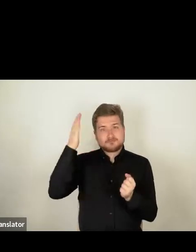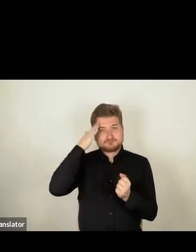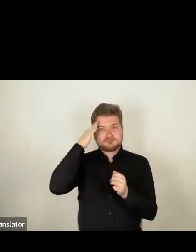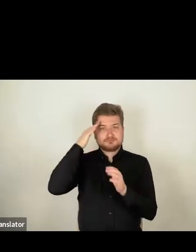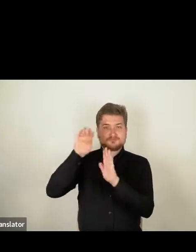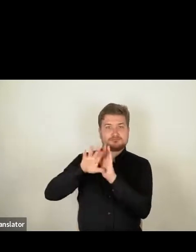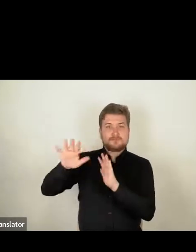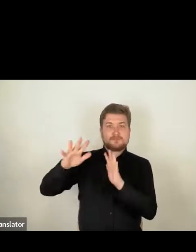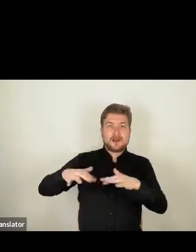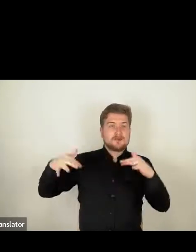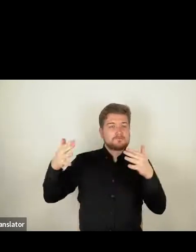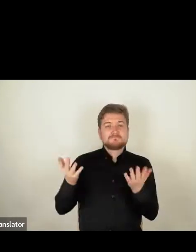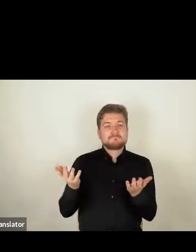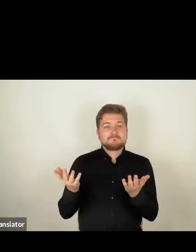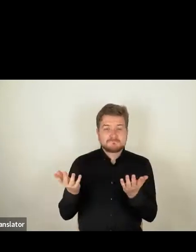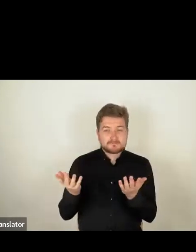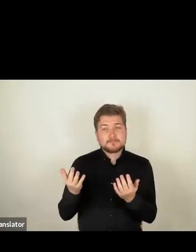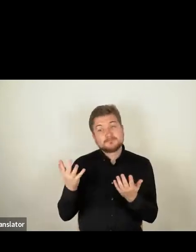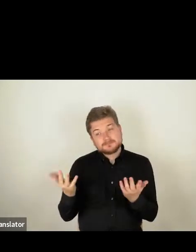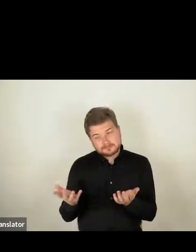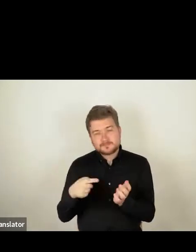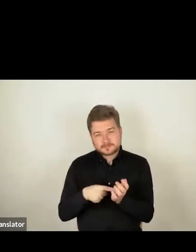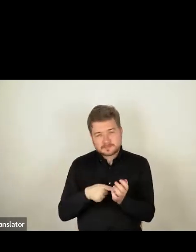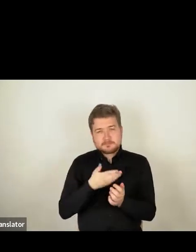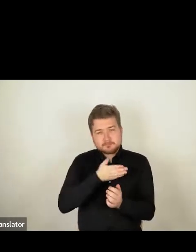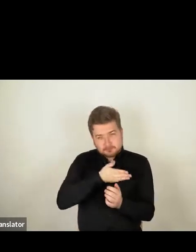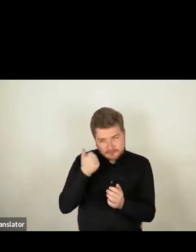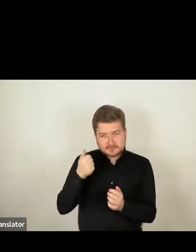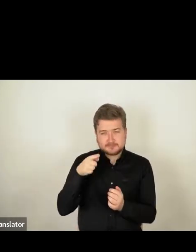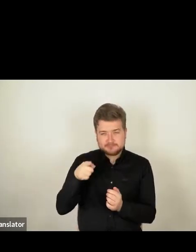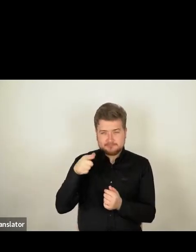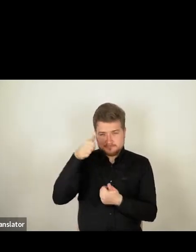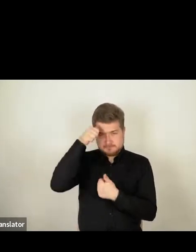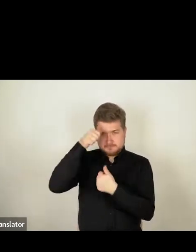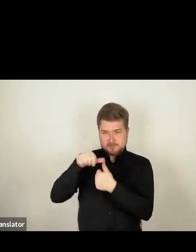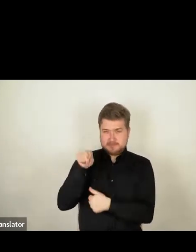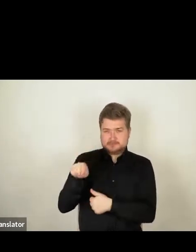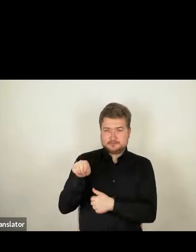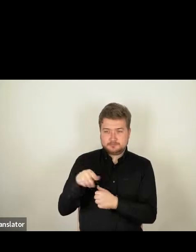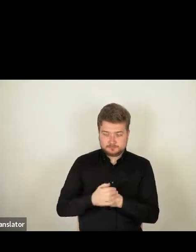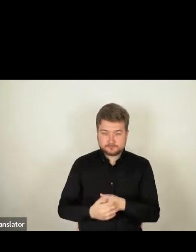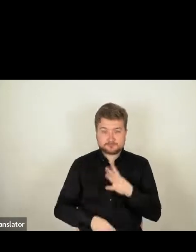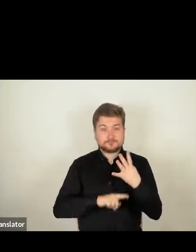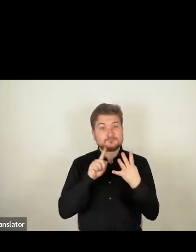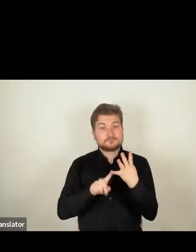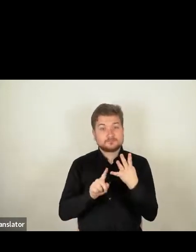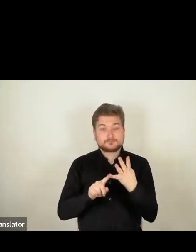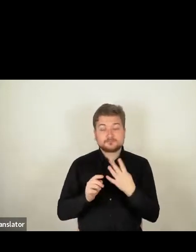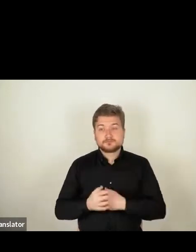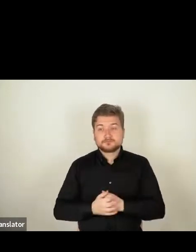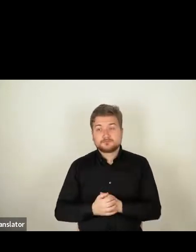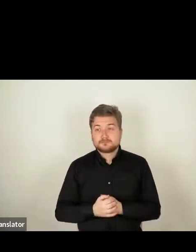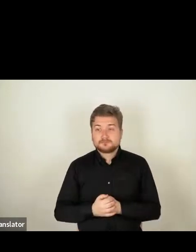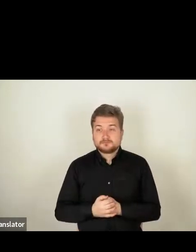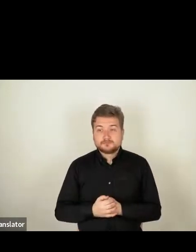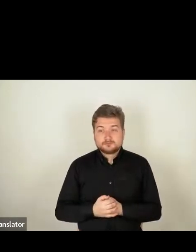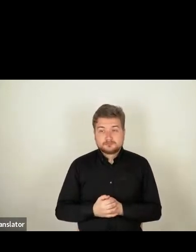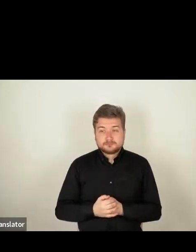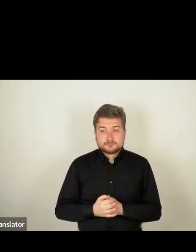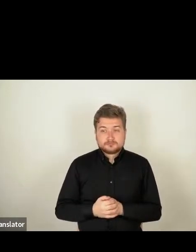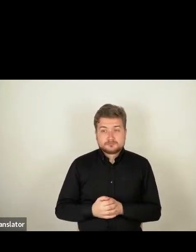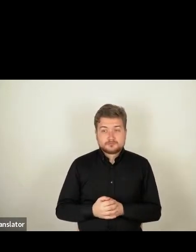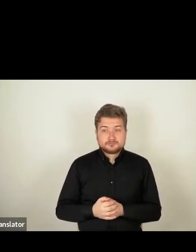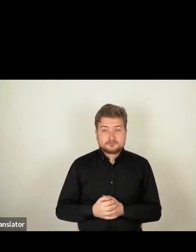to have a specific action plan for the parliament. Fourth step is capacity building for MPs and staff of